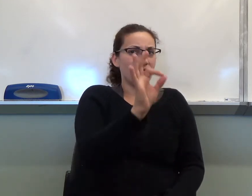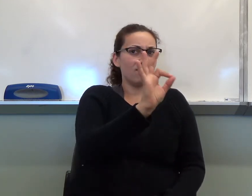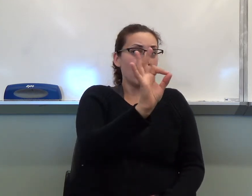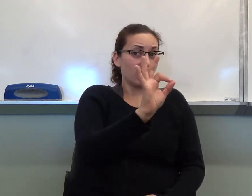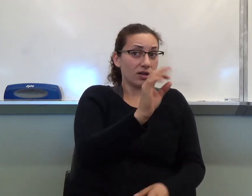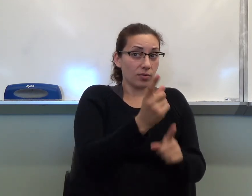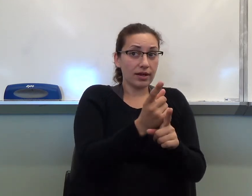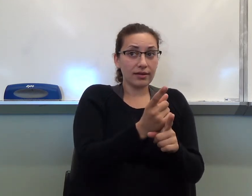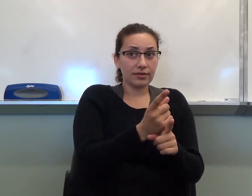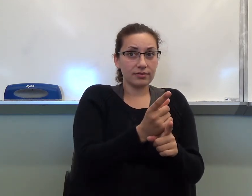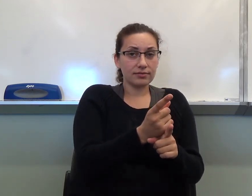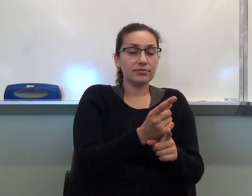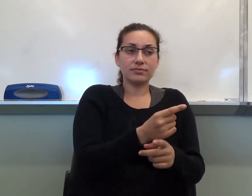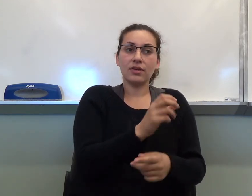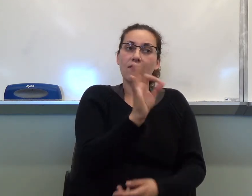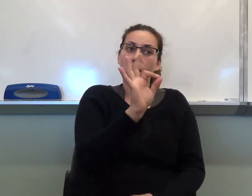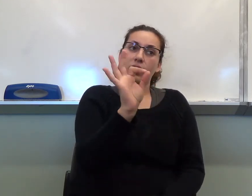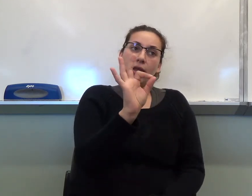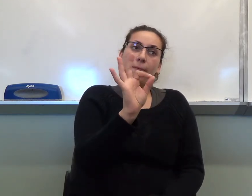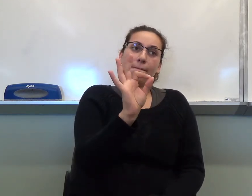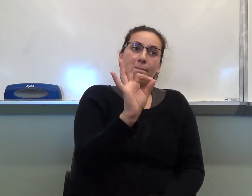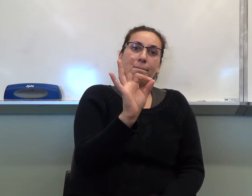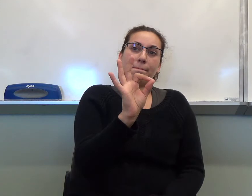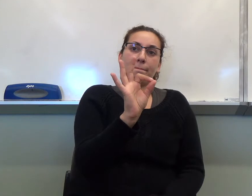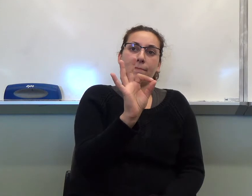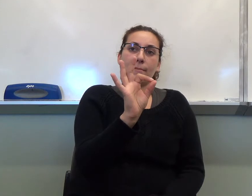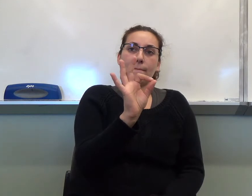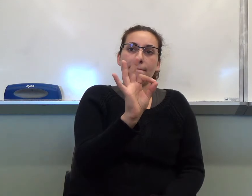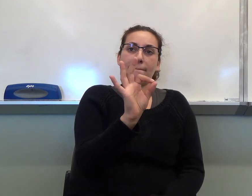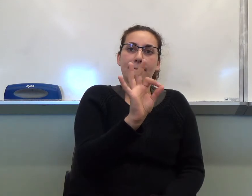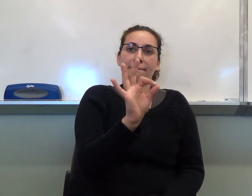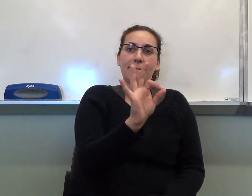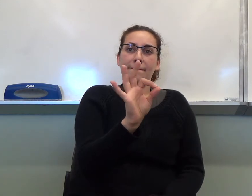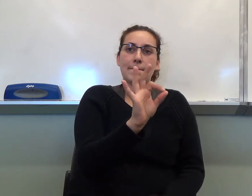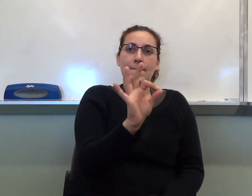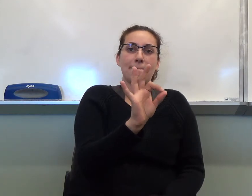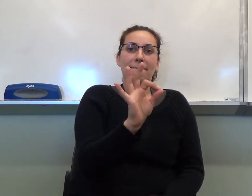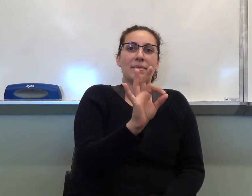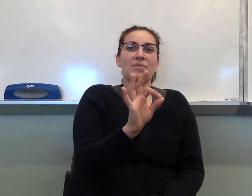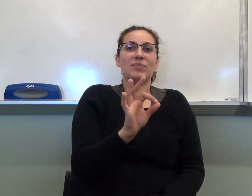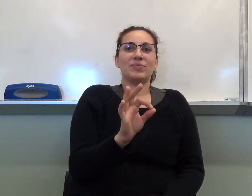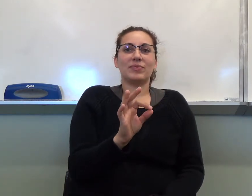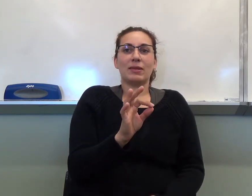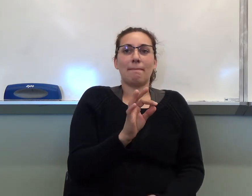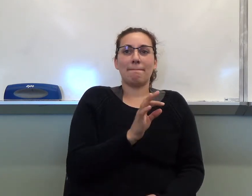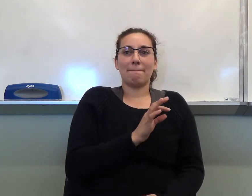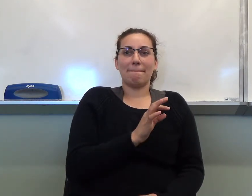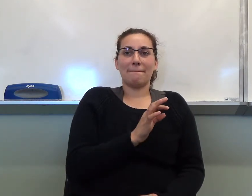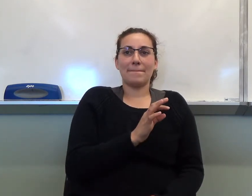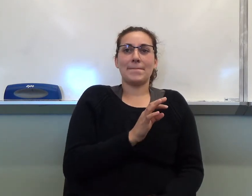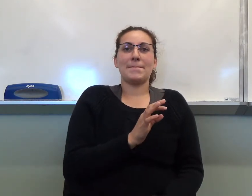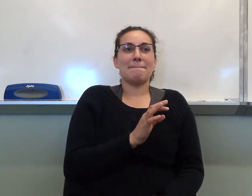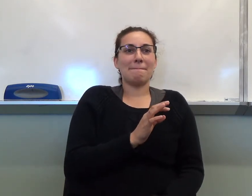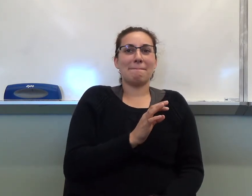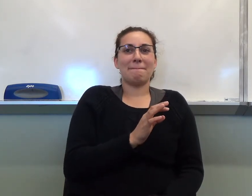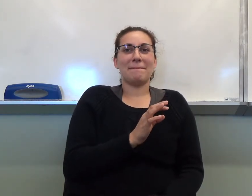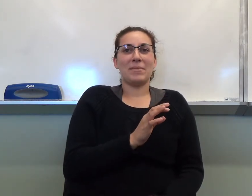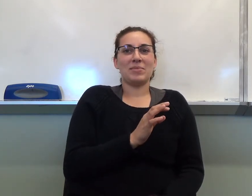Fahrenheit. That's Fahrenheit, exactly. So let's figure out what that is in Celsius. Well, that would be C